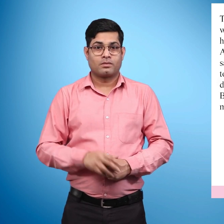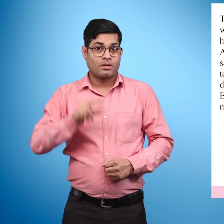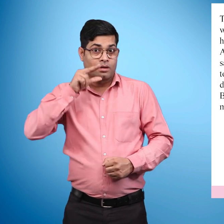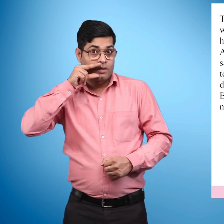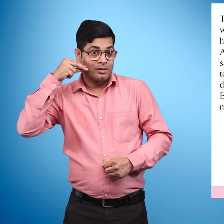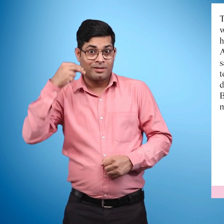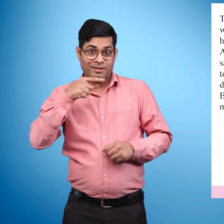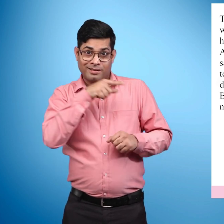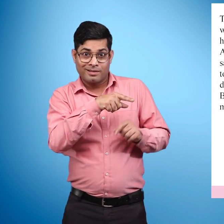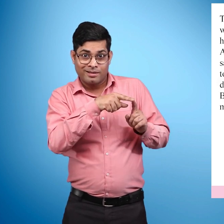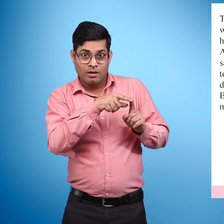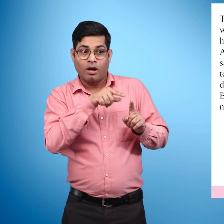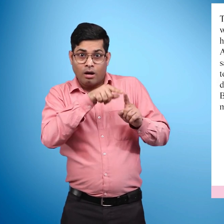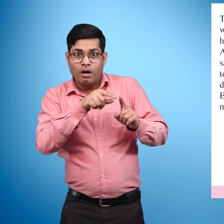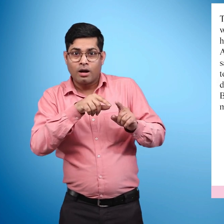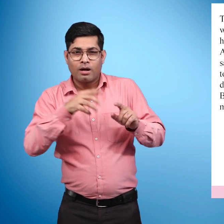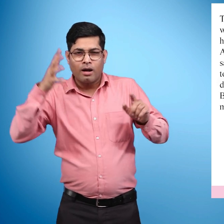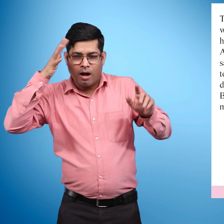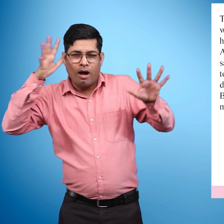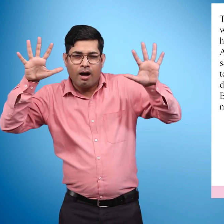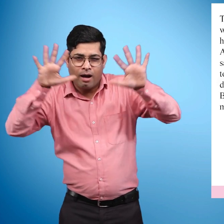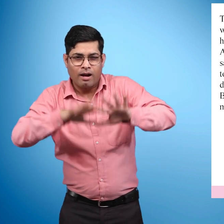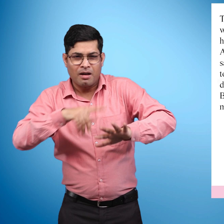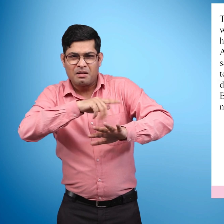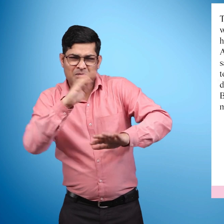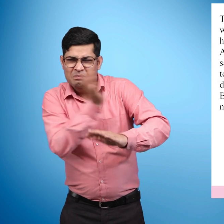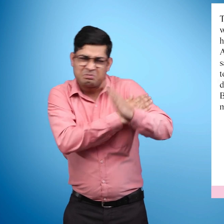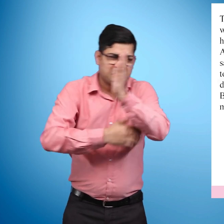This man could easily vanquish him in a wrestling bout in the dark.